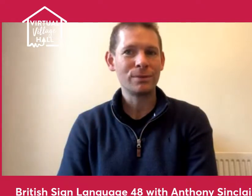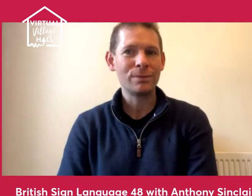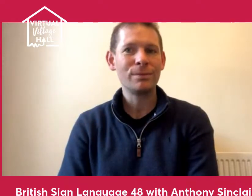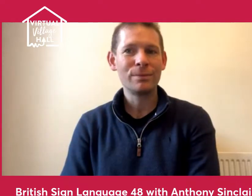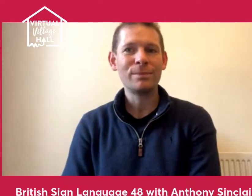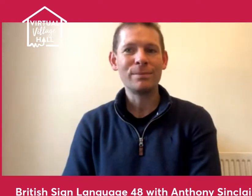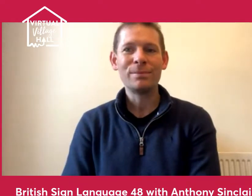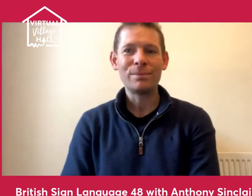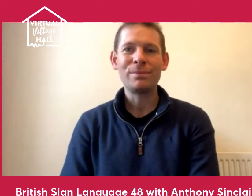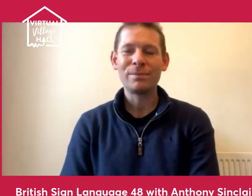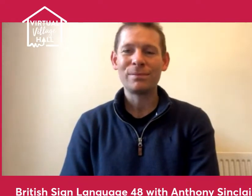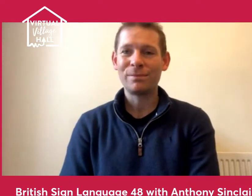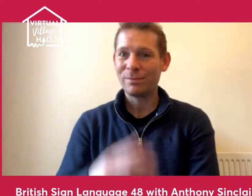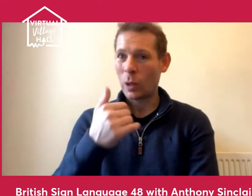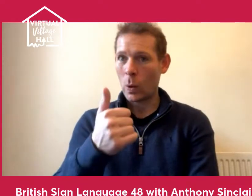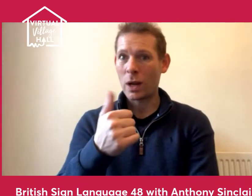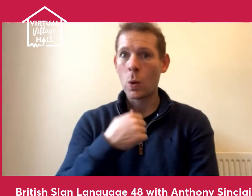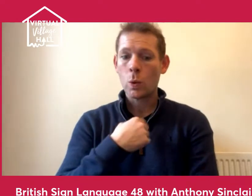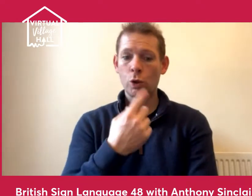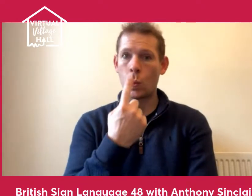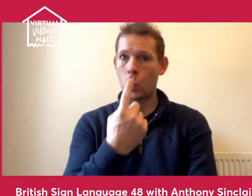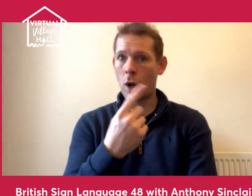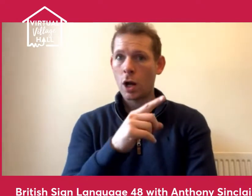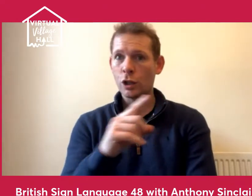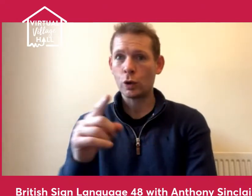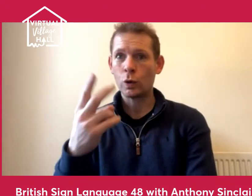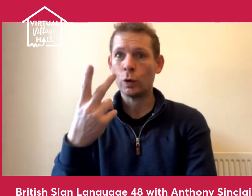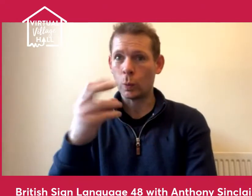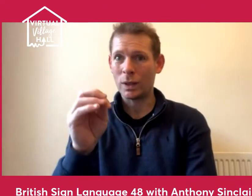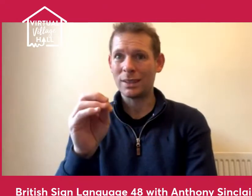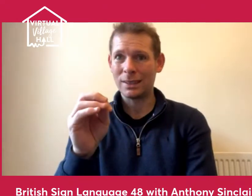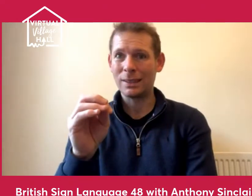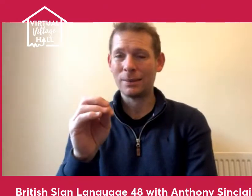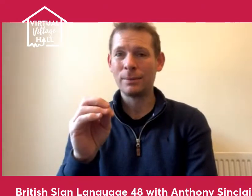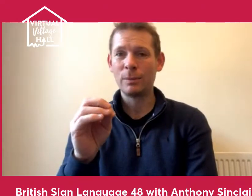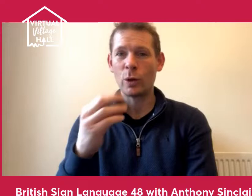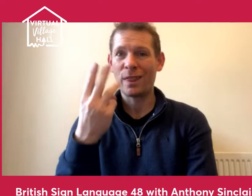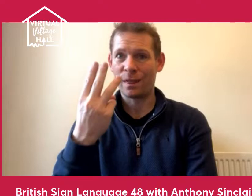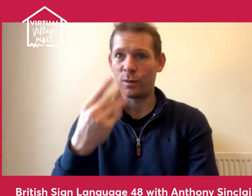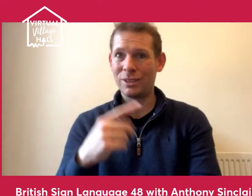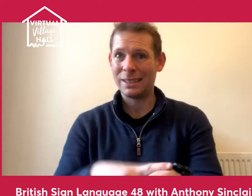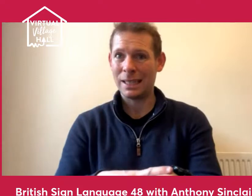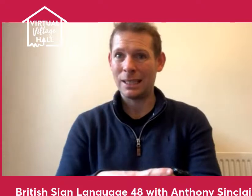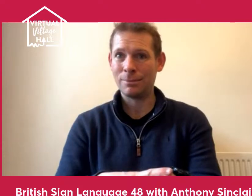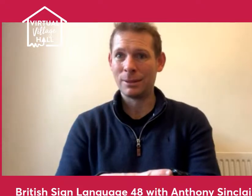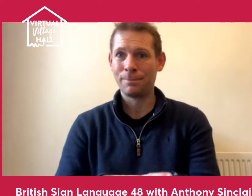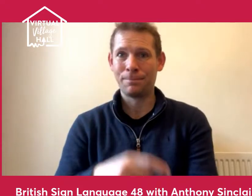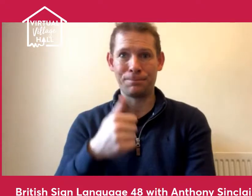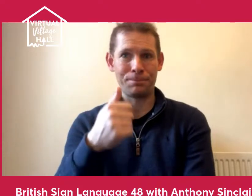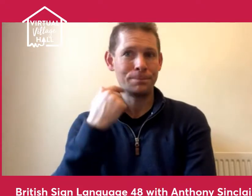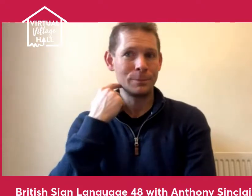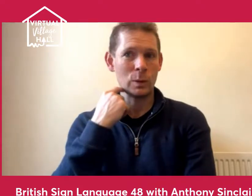help you a lot just to be able to practice with them. So let's do 1 to 20 all over again. So we'll do